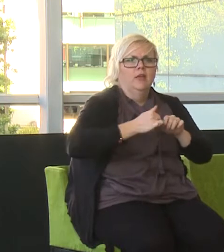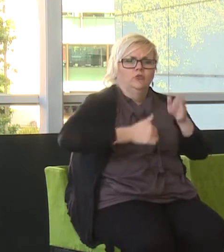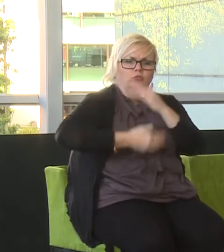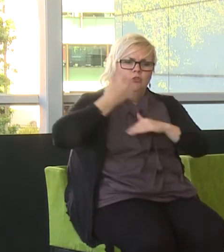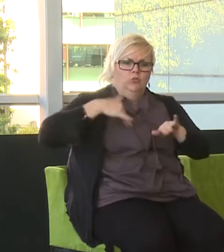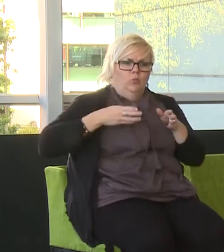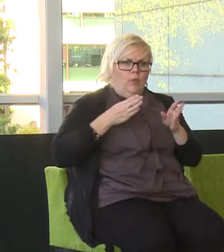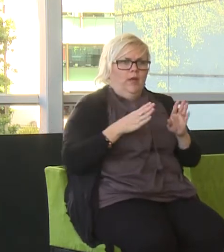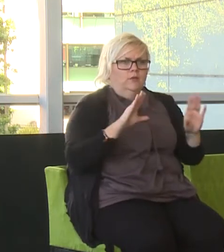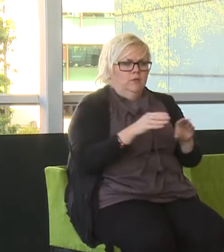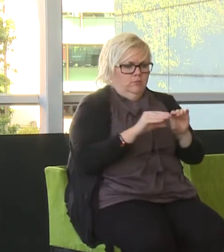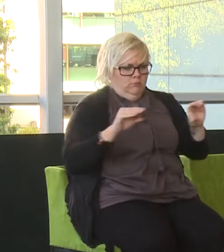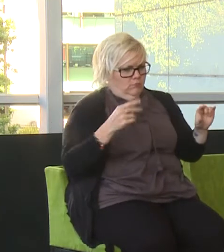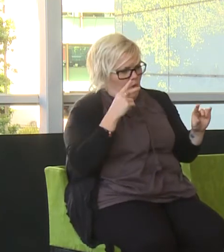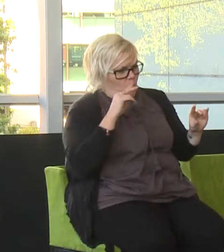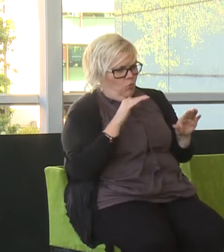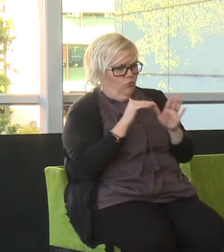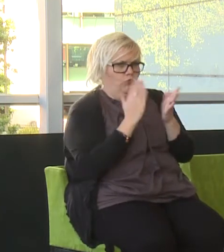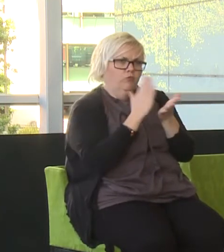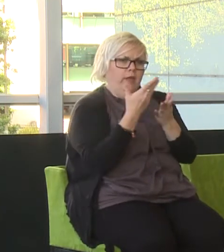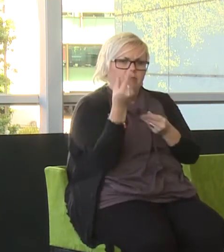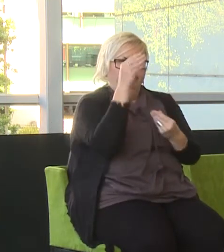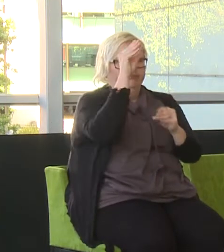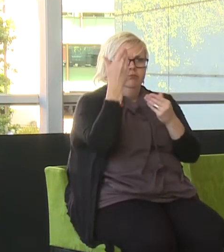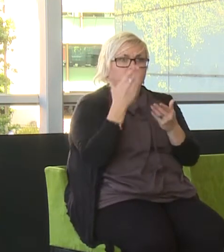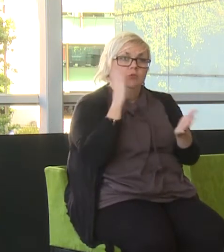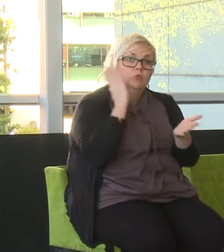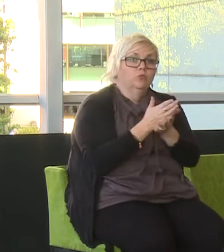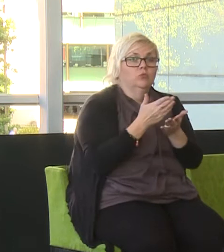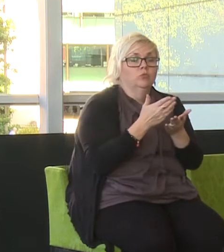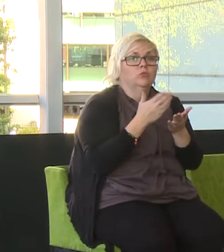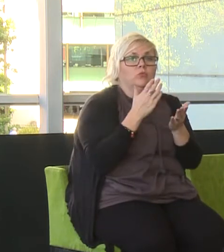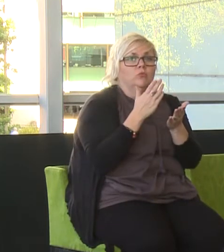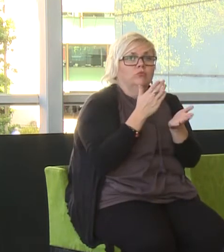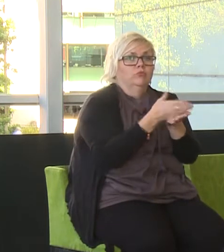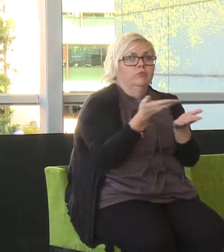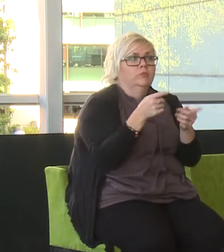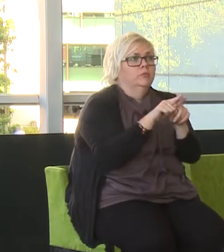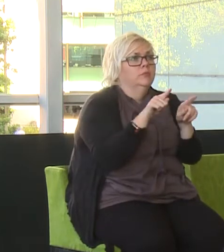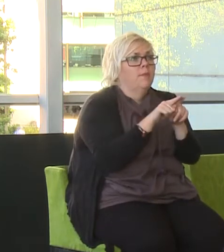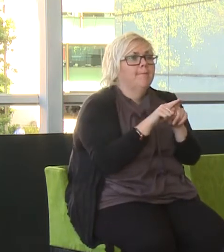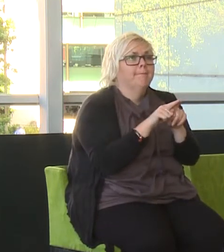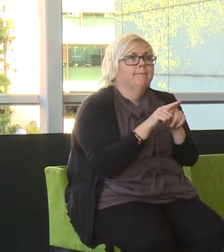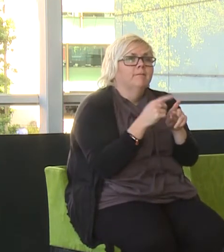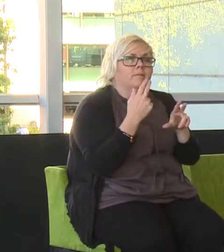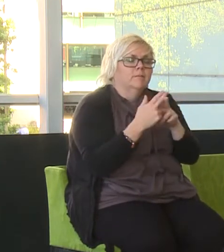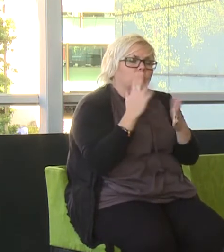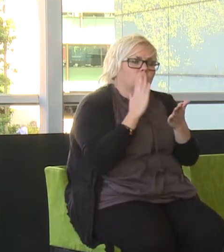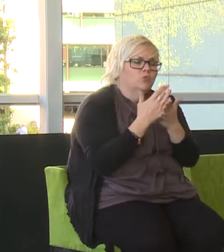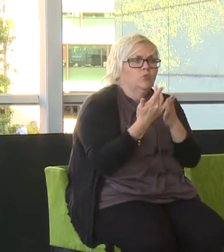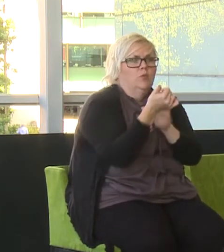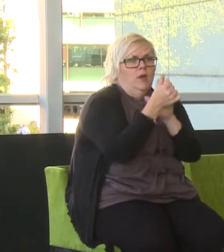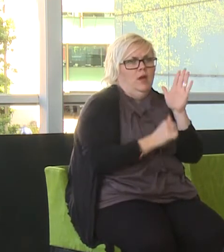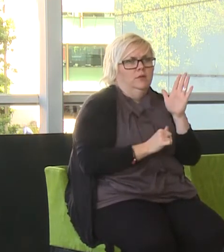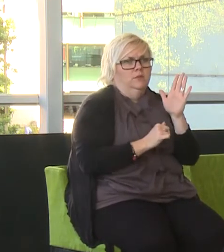they looked real, because they were real. Made the same way weapon masters have for centuries. Again, true